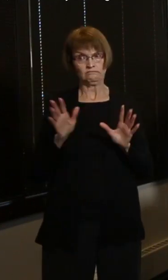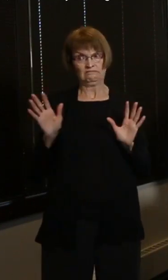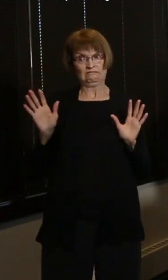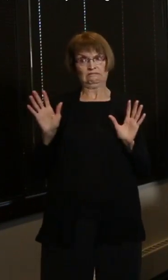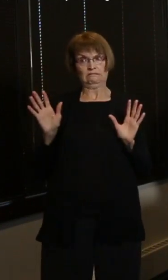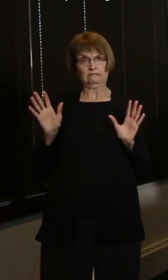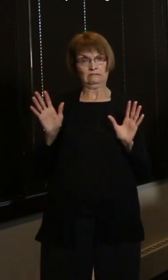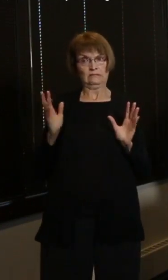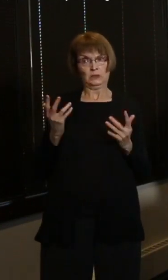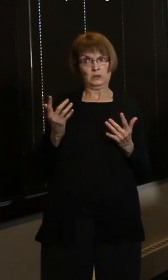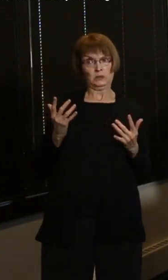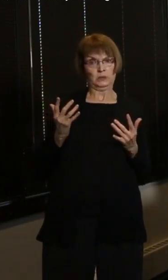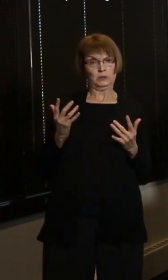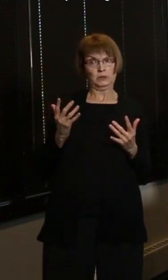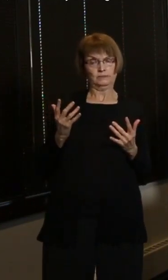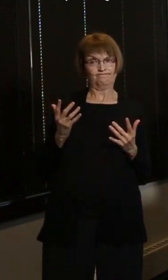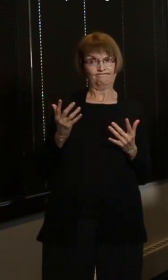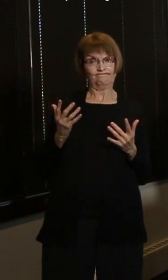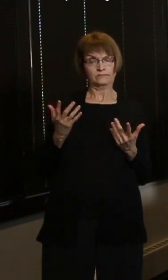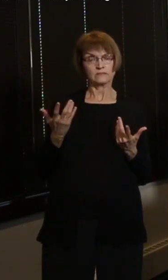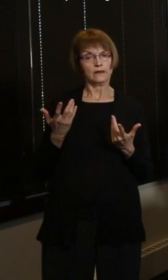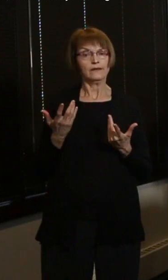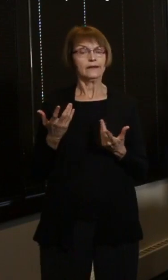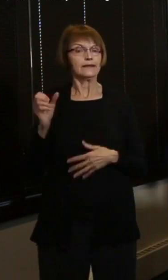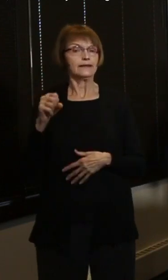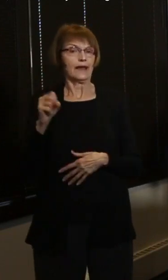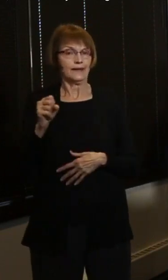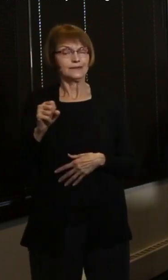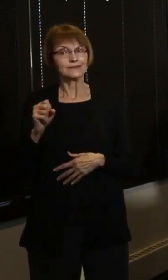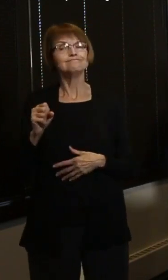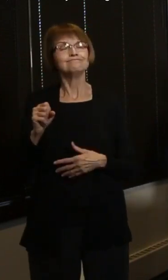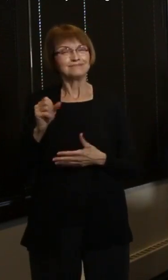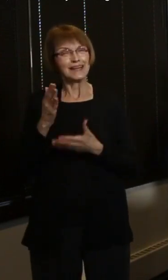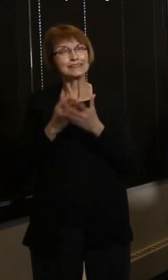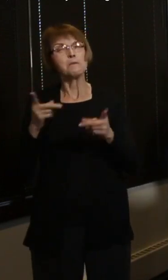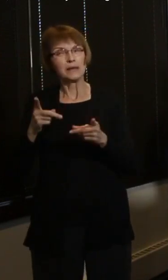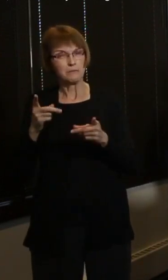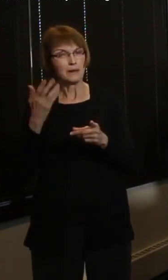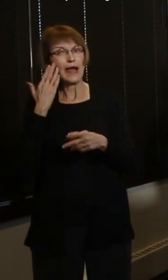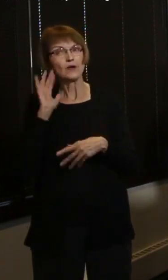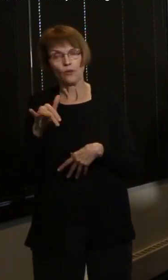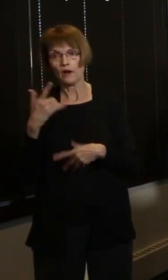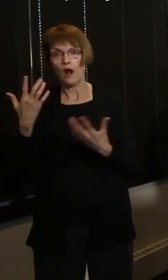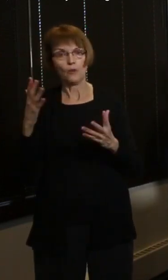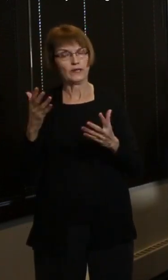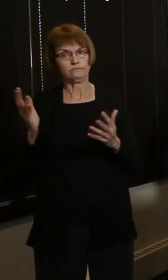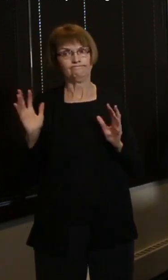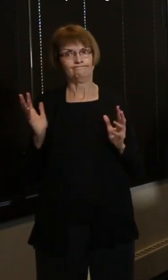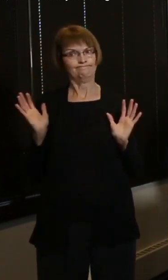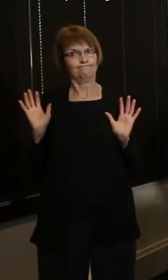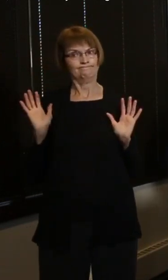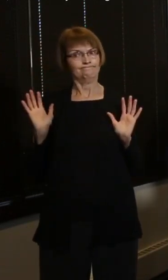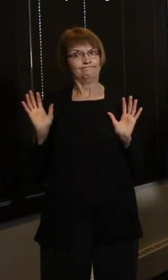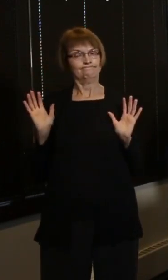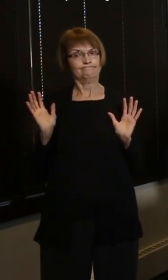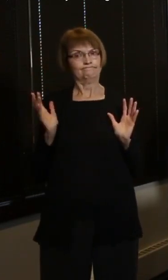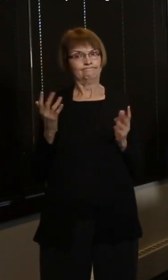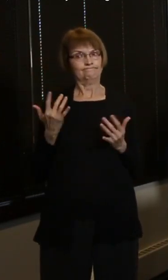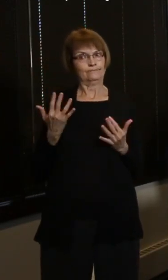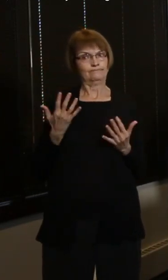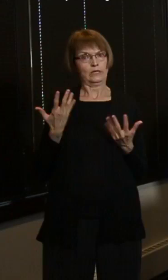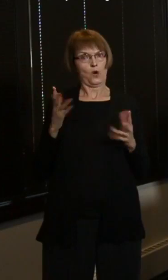there was always a some degree of hesitancy that was out there already, and this